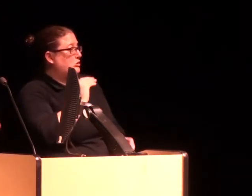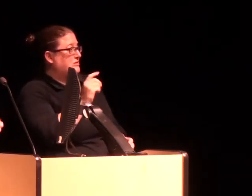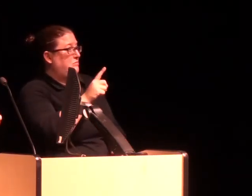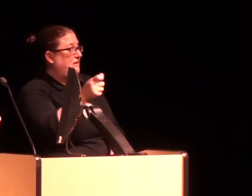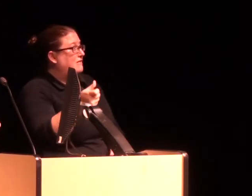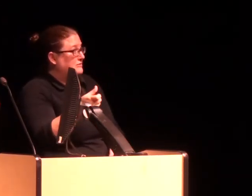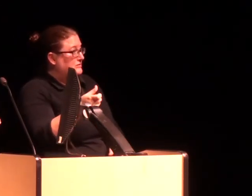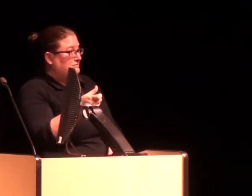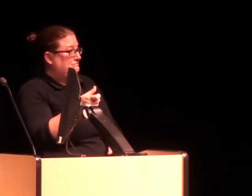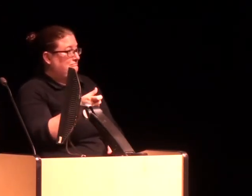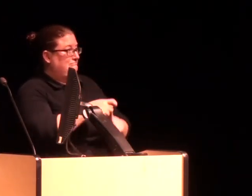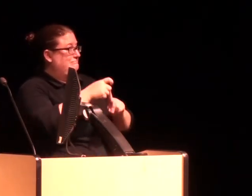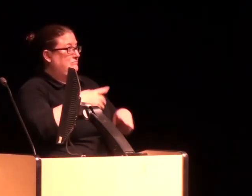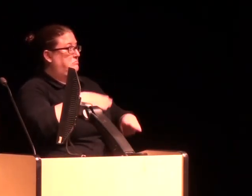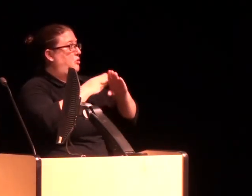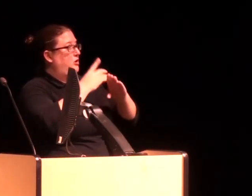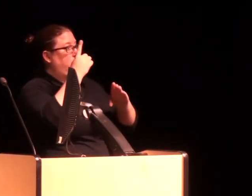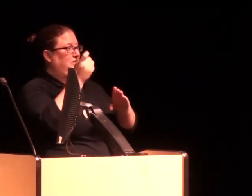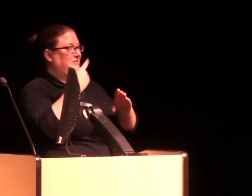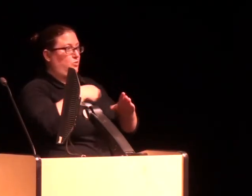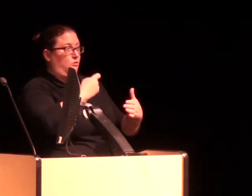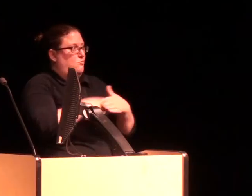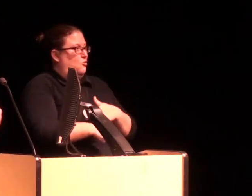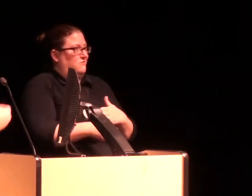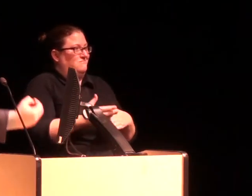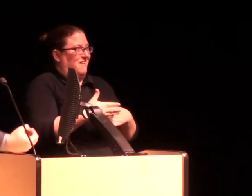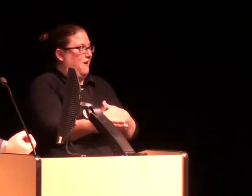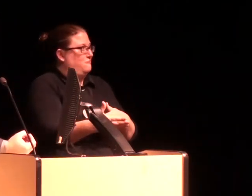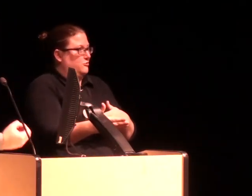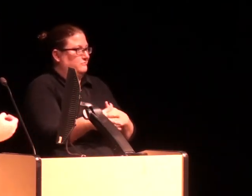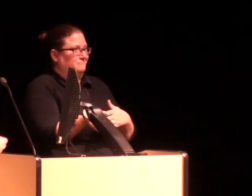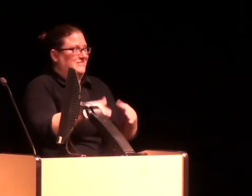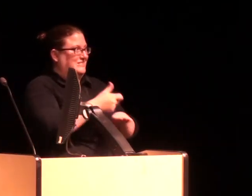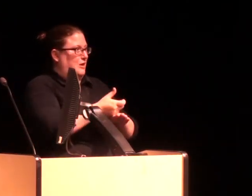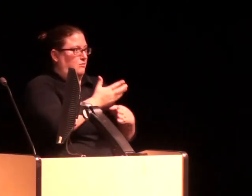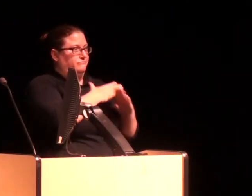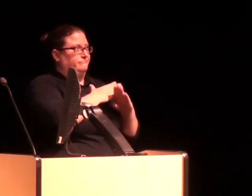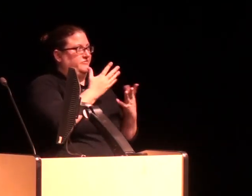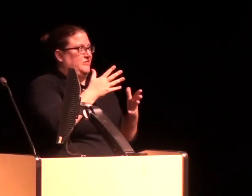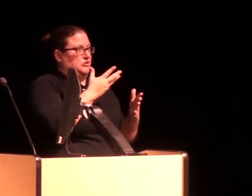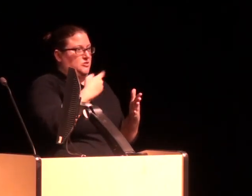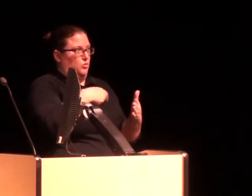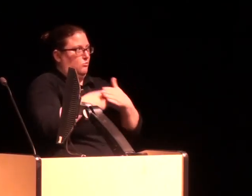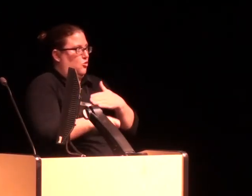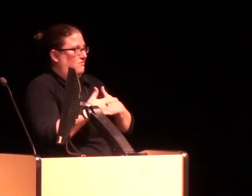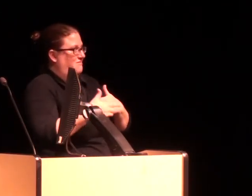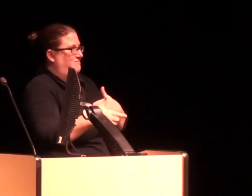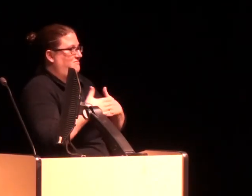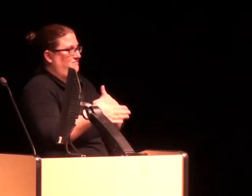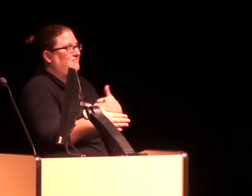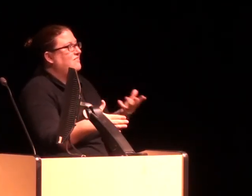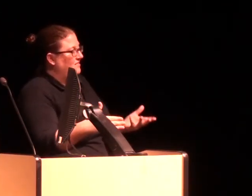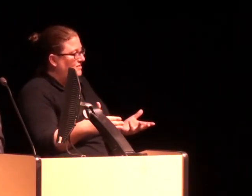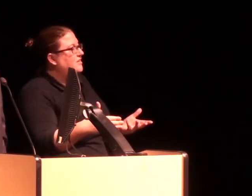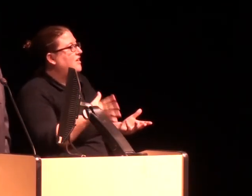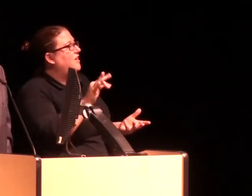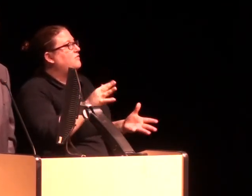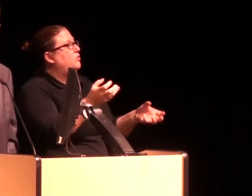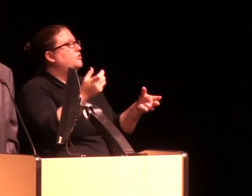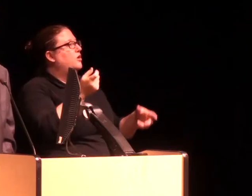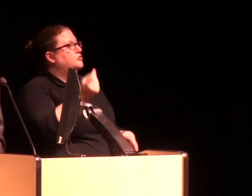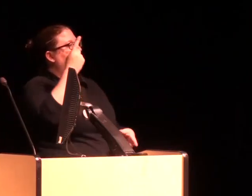because we were born after the embargo was established by the United States. And if you want to understand what the embargo